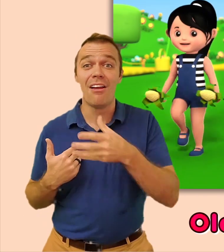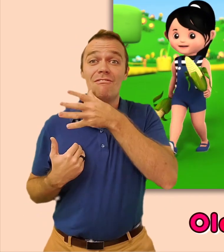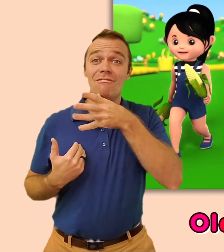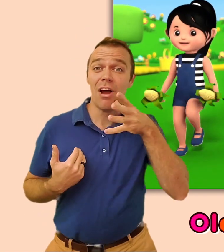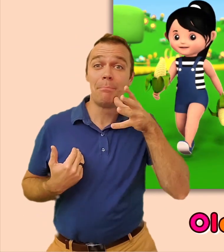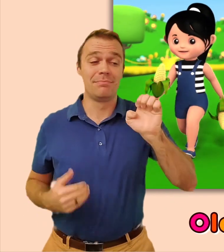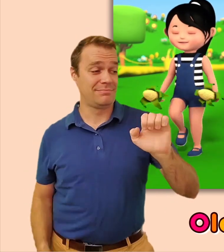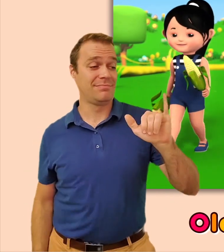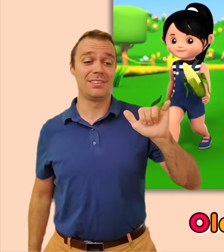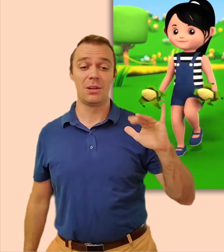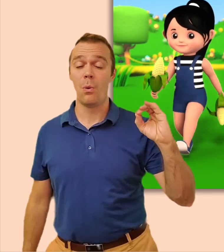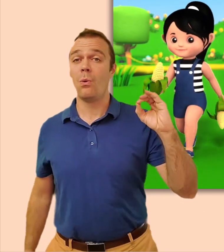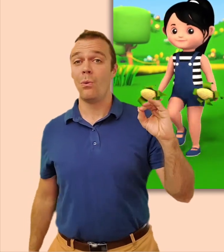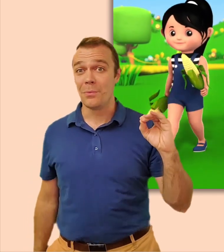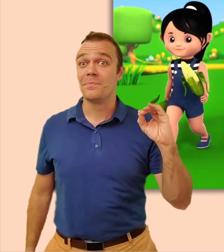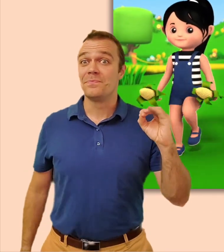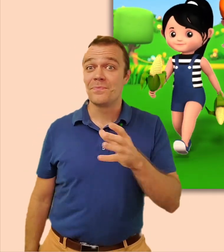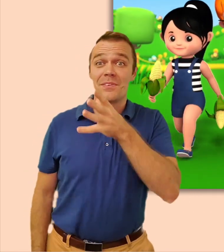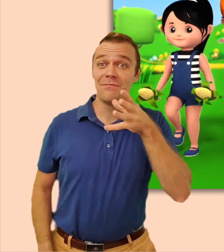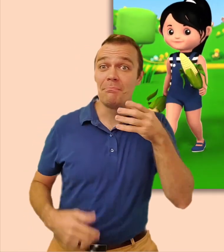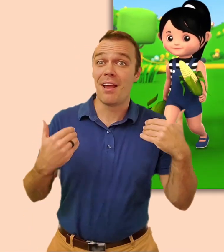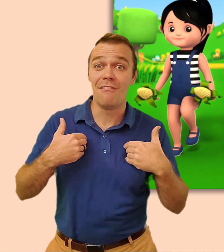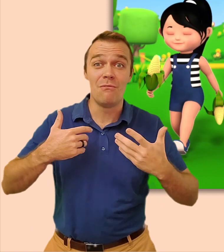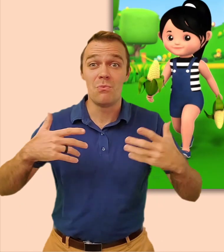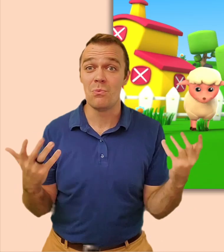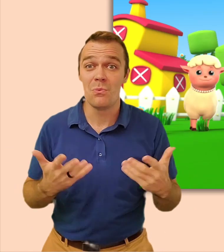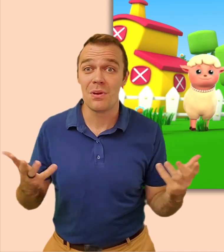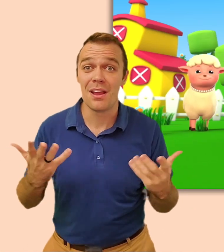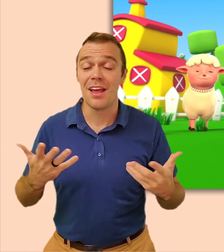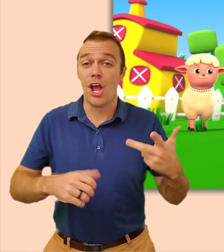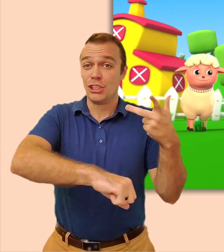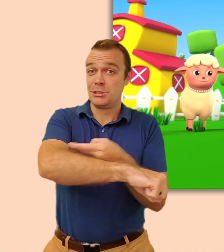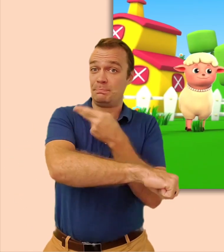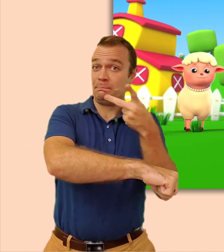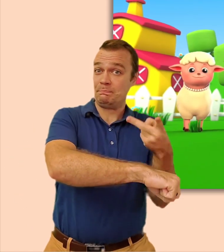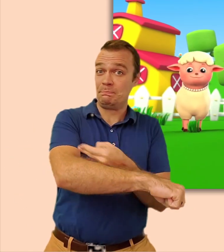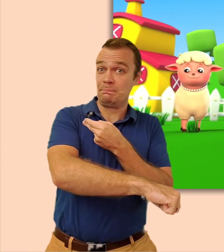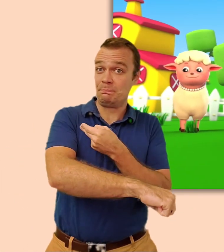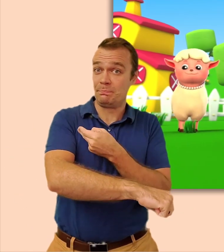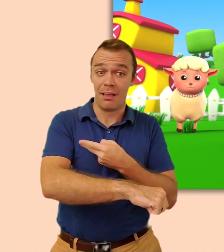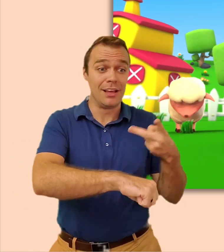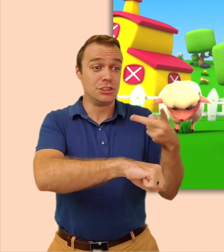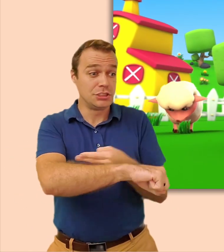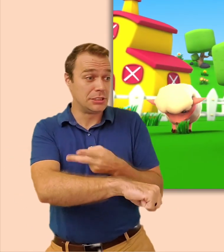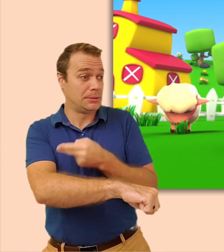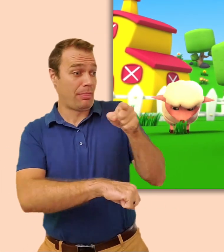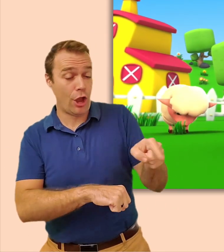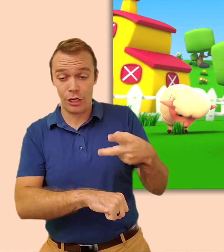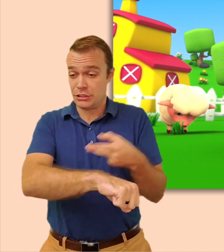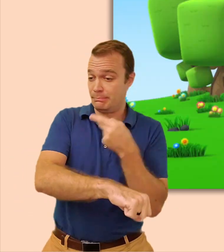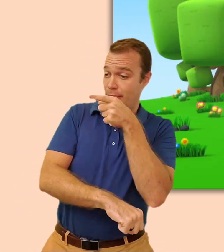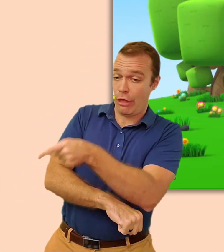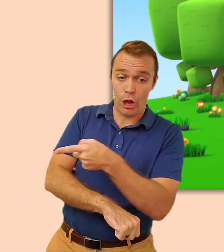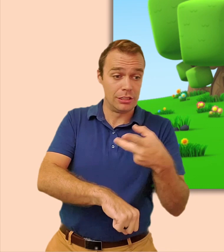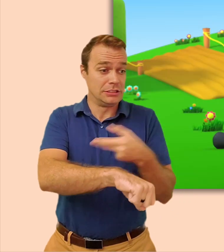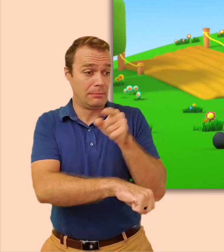Old MacDonald had a farm, E-I-E-I-O. And on his farm he had some sheep, E-I-E-I-O.